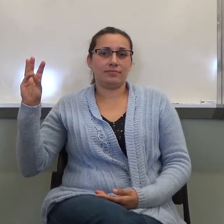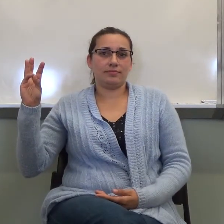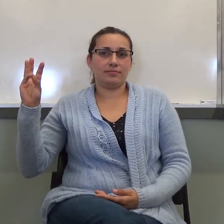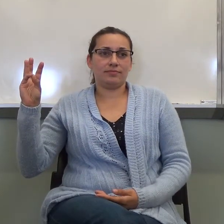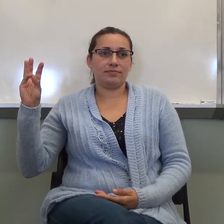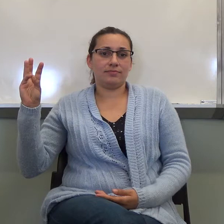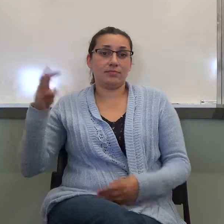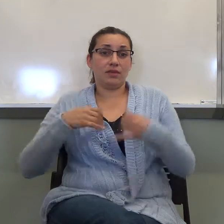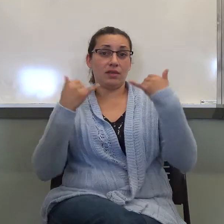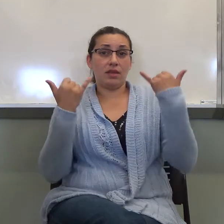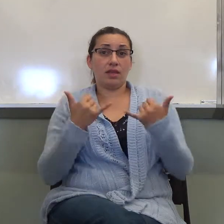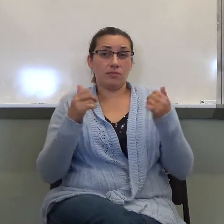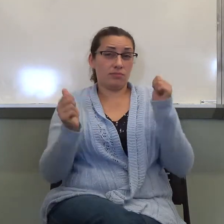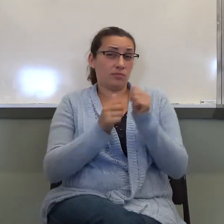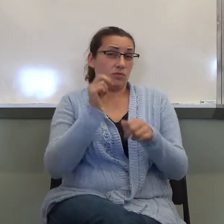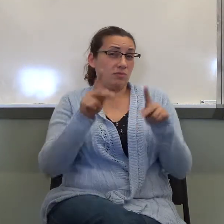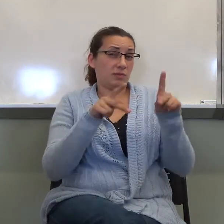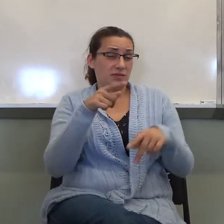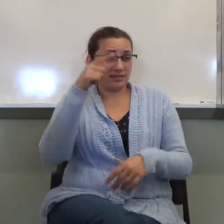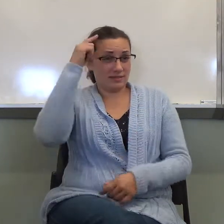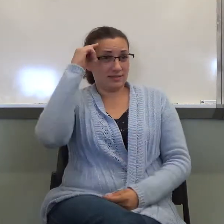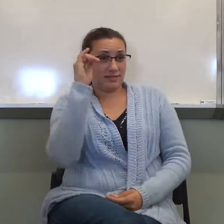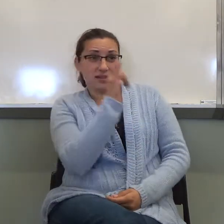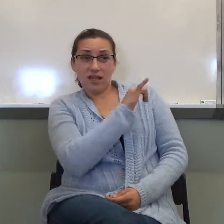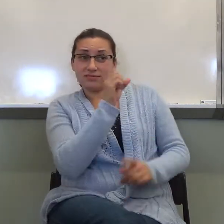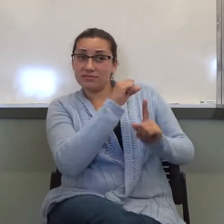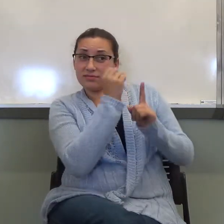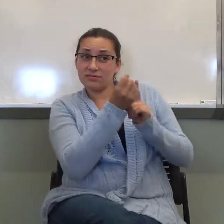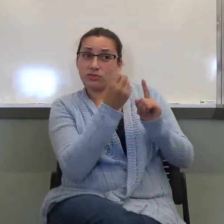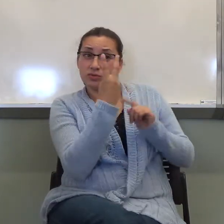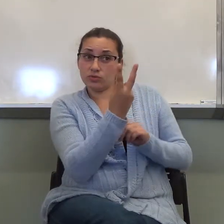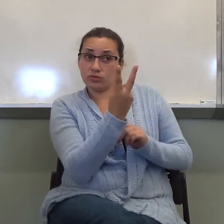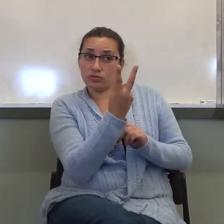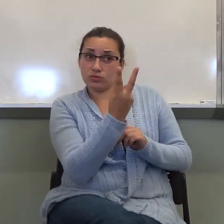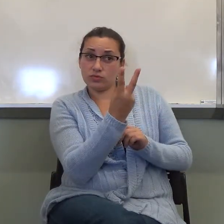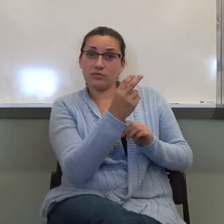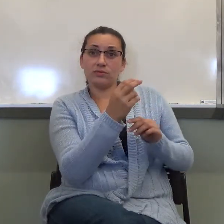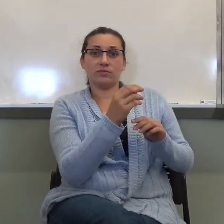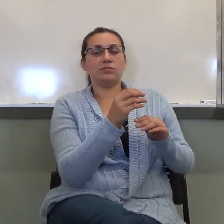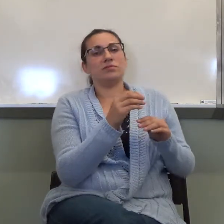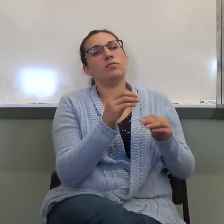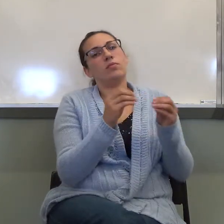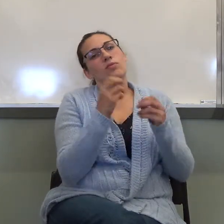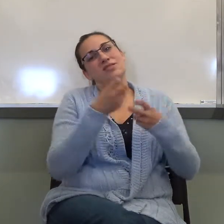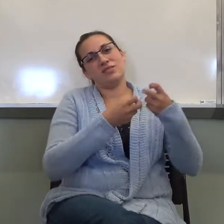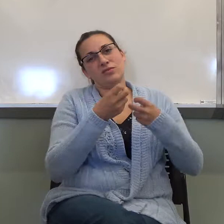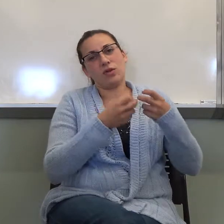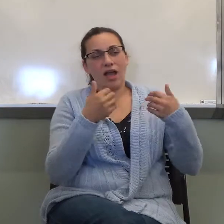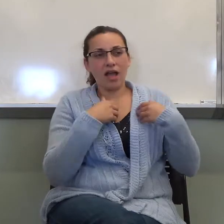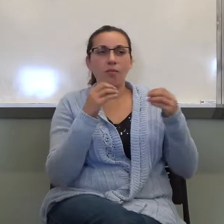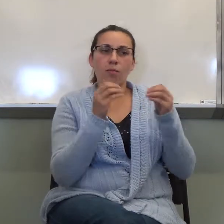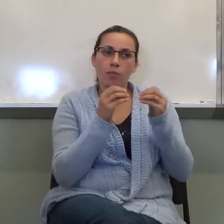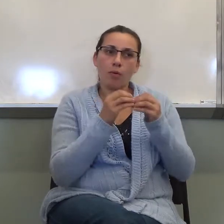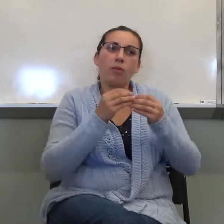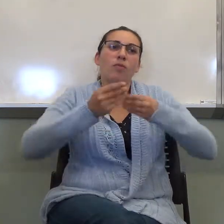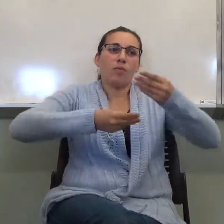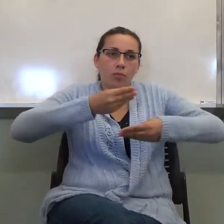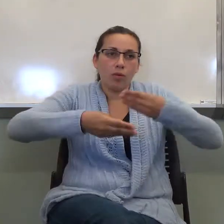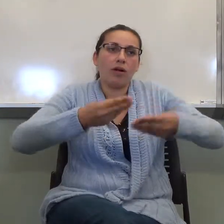Now, most people find this case 2 to be the more difficult instruction because it's got more to it, so to speak. So they would